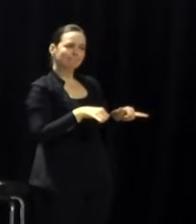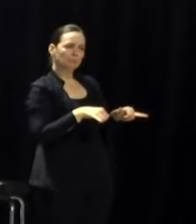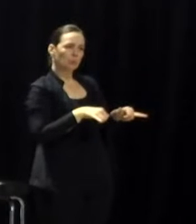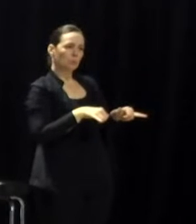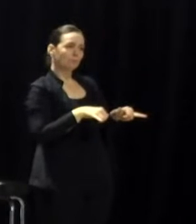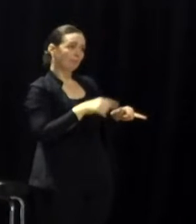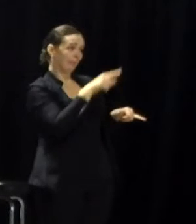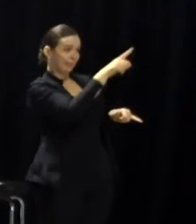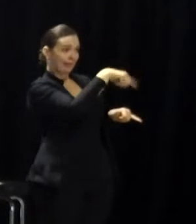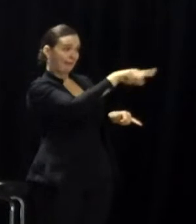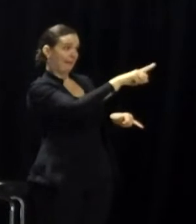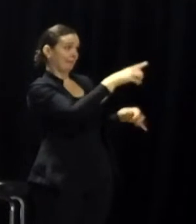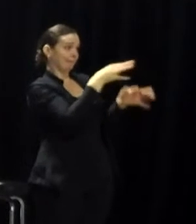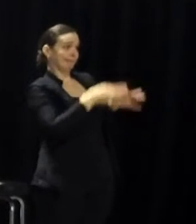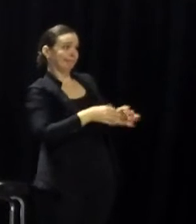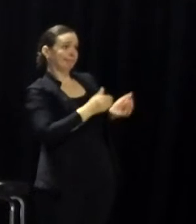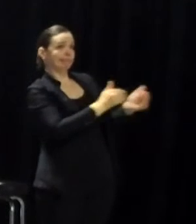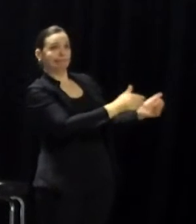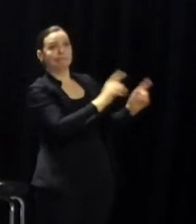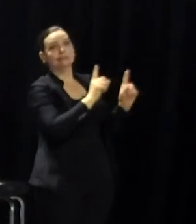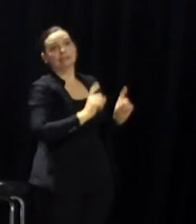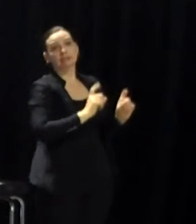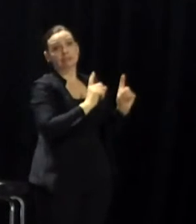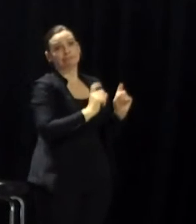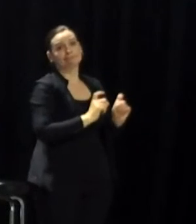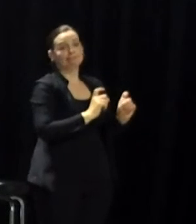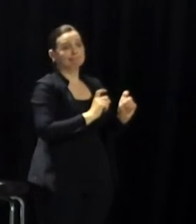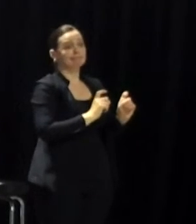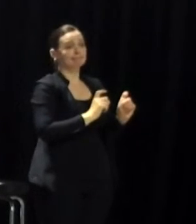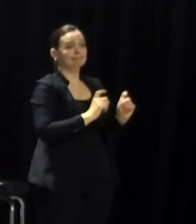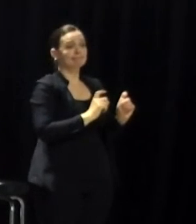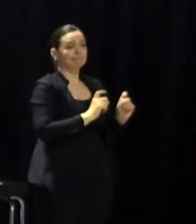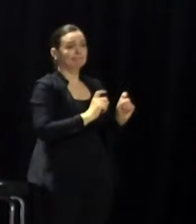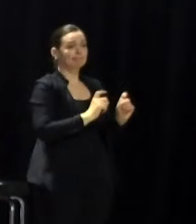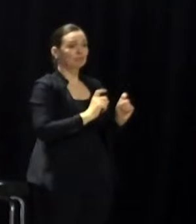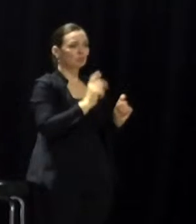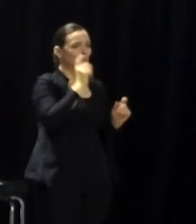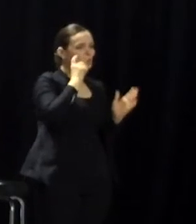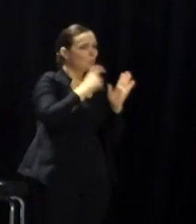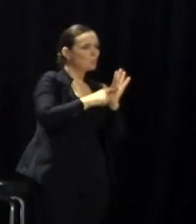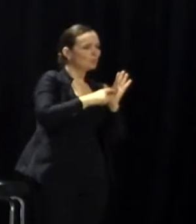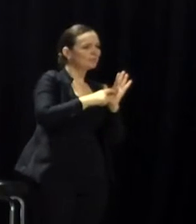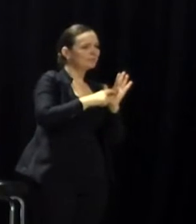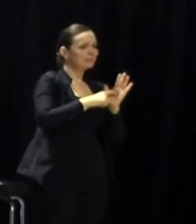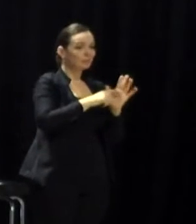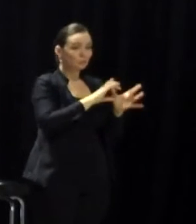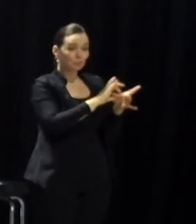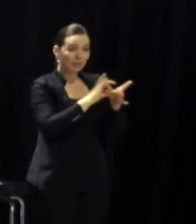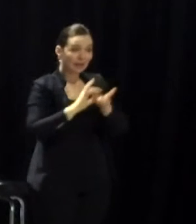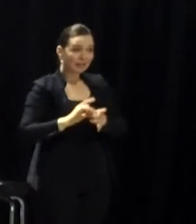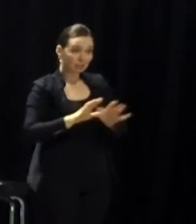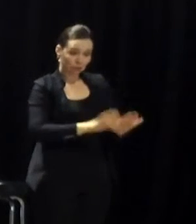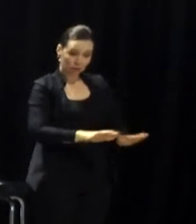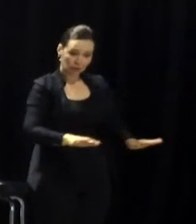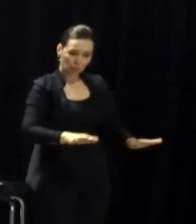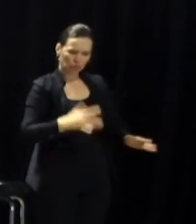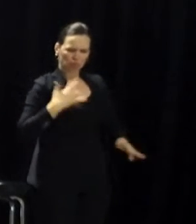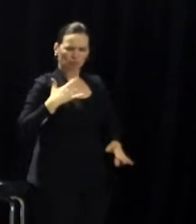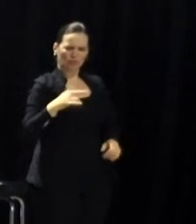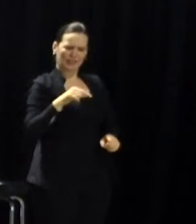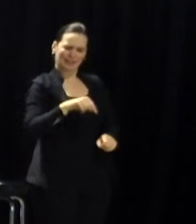specifically at the trends related to kids with the assumption that